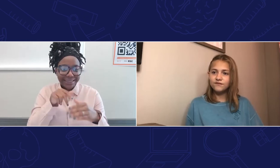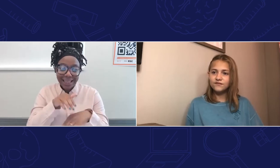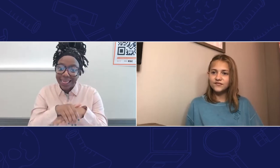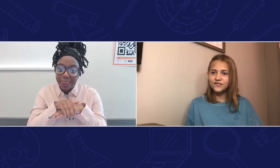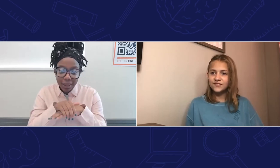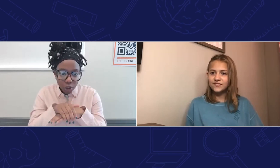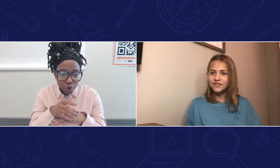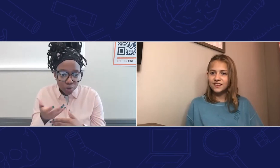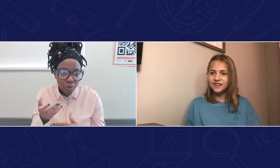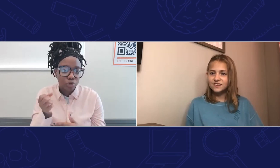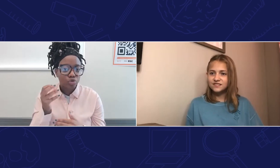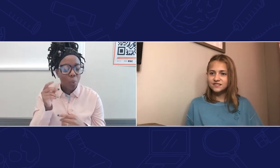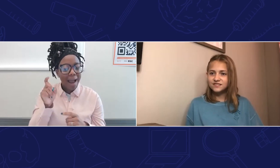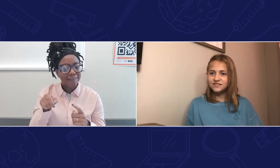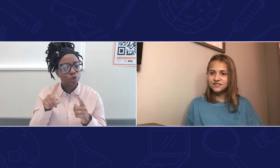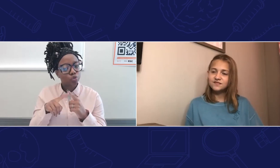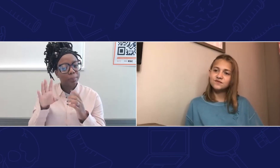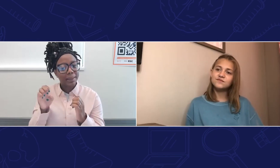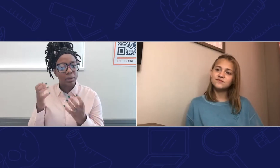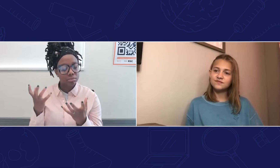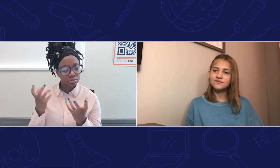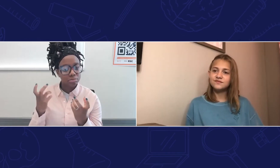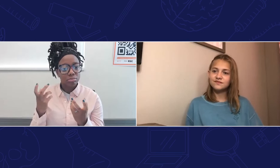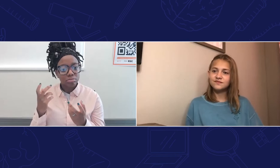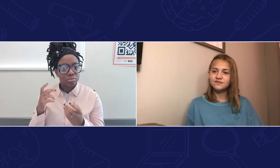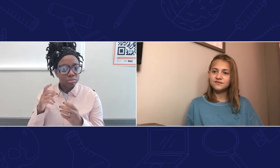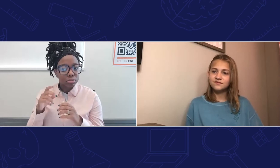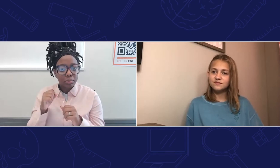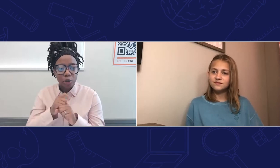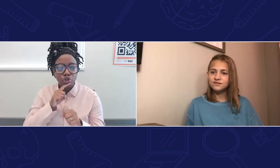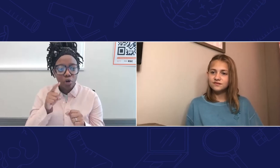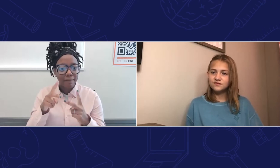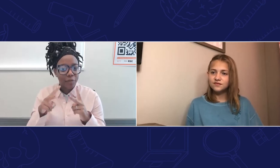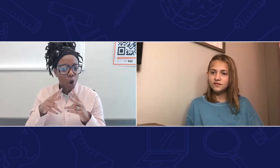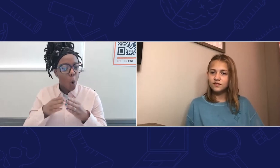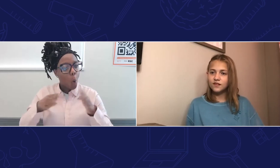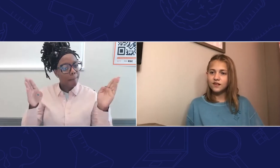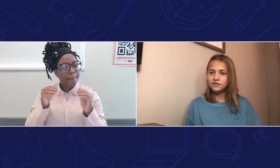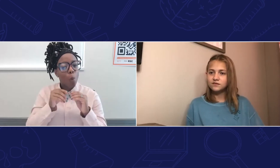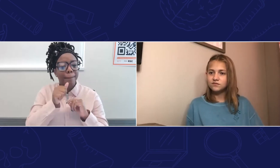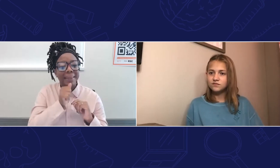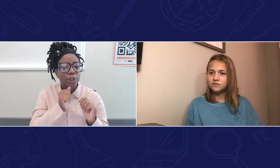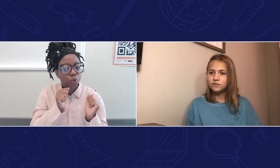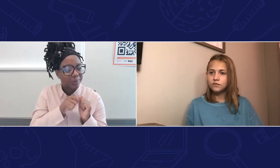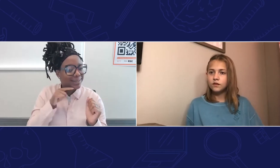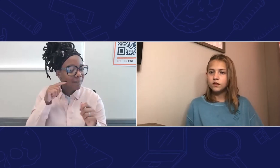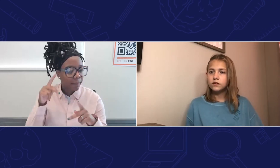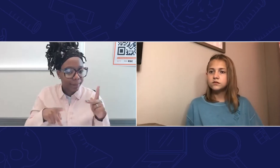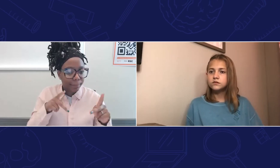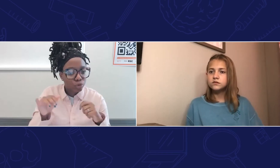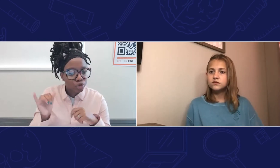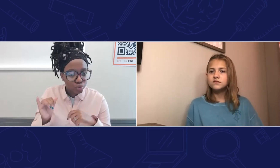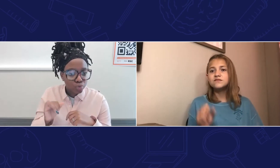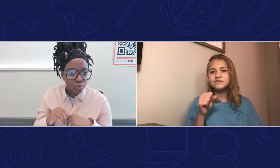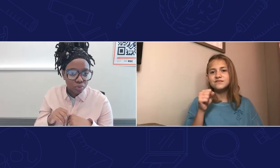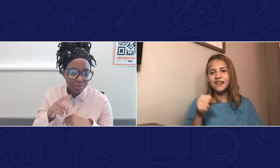with reading and English literacy. So people have to, you know, make sure they're open minded and